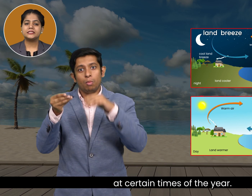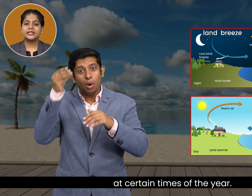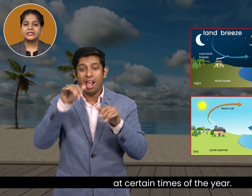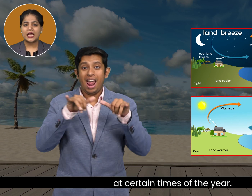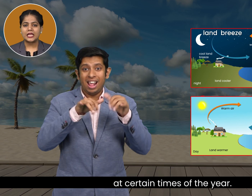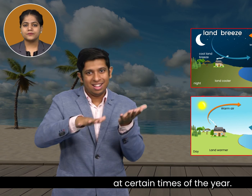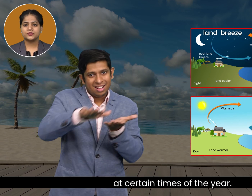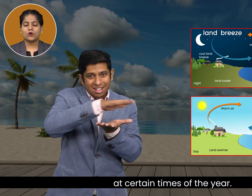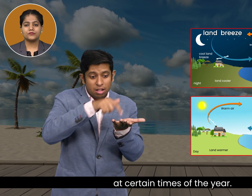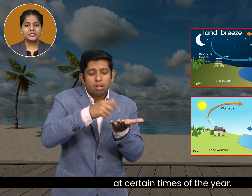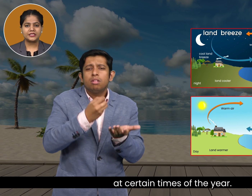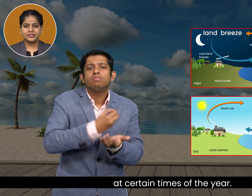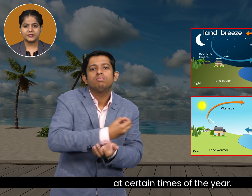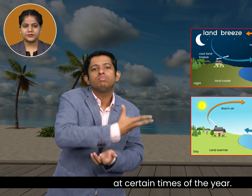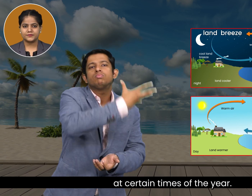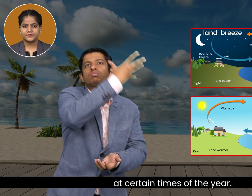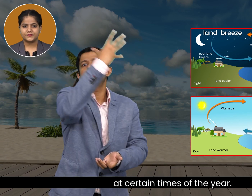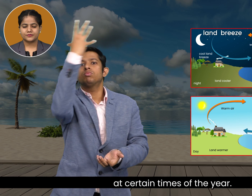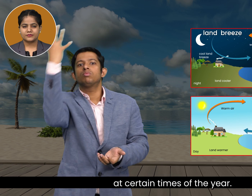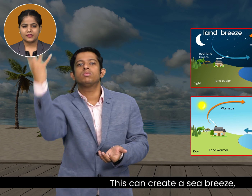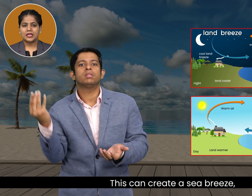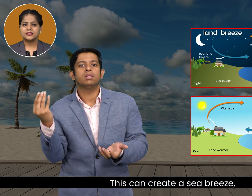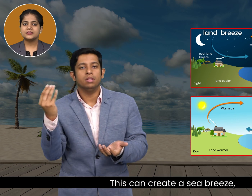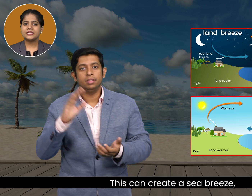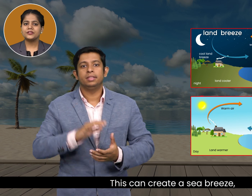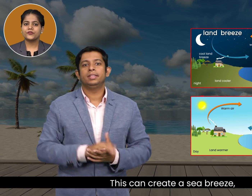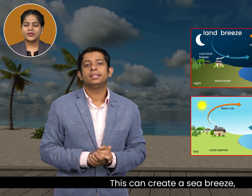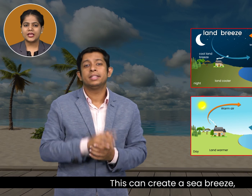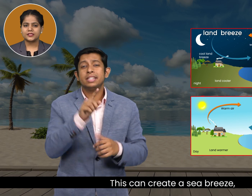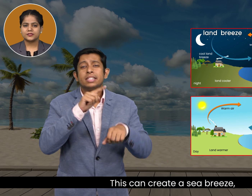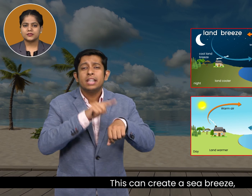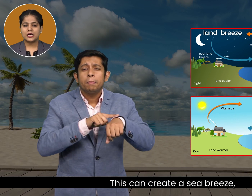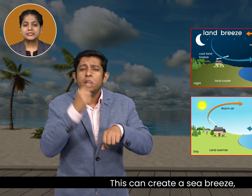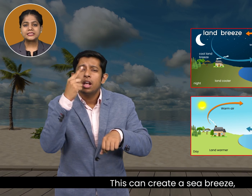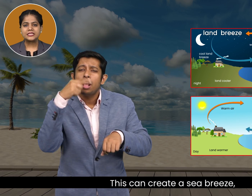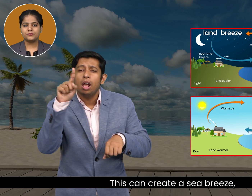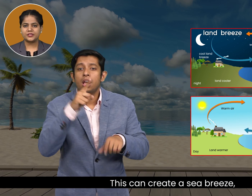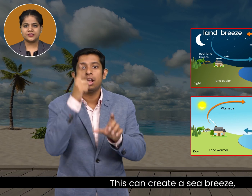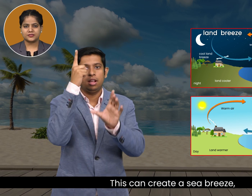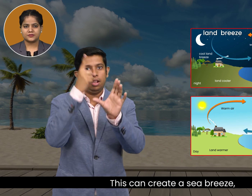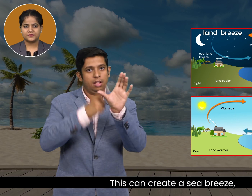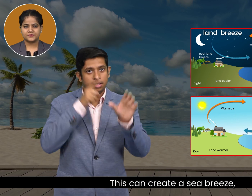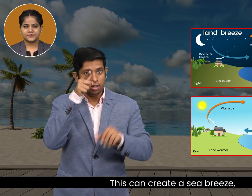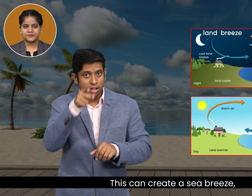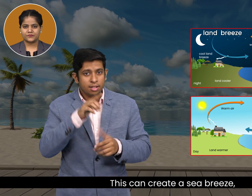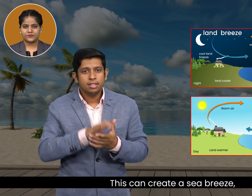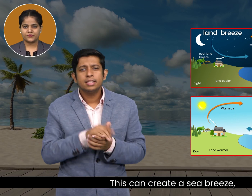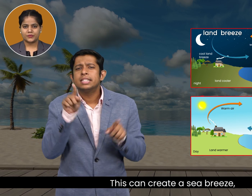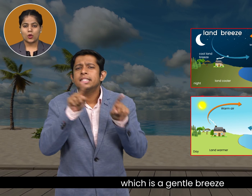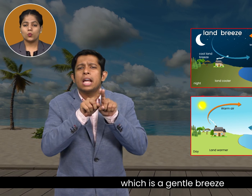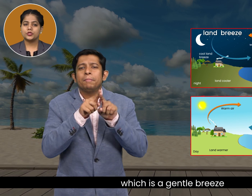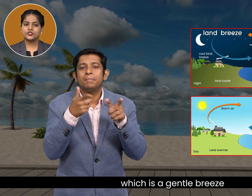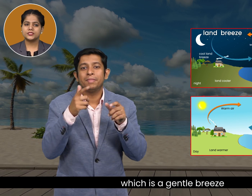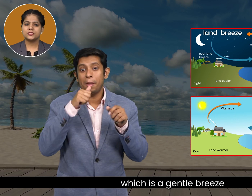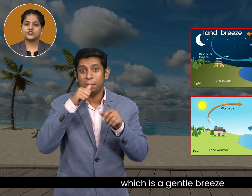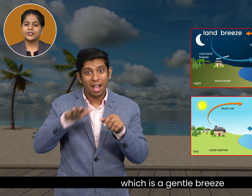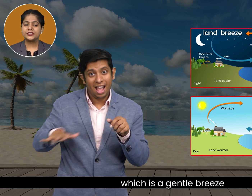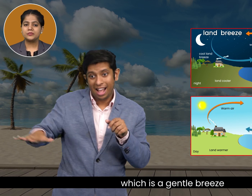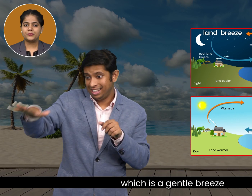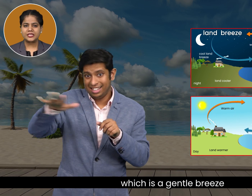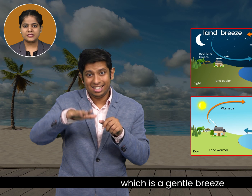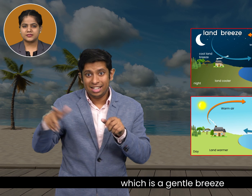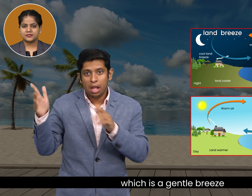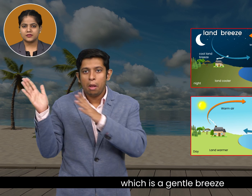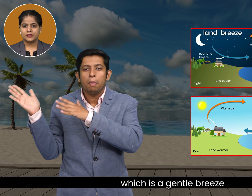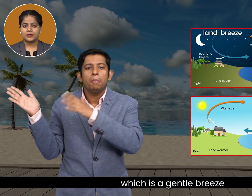At certain times of the year, this can create a sea breeze, which is a